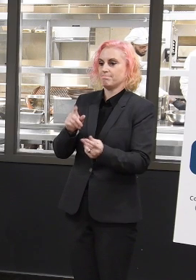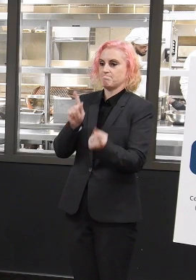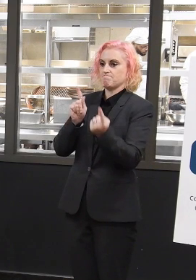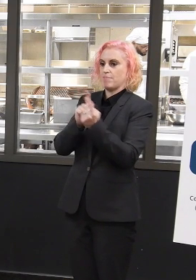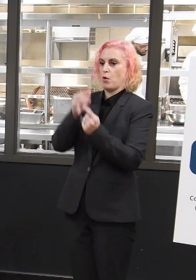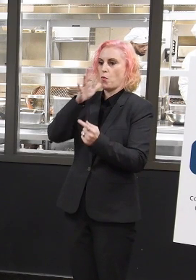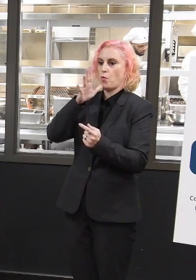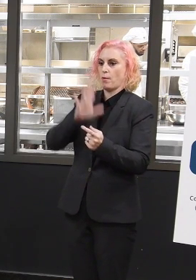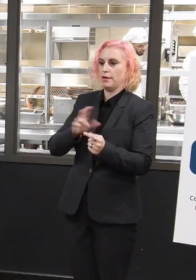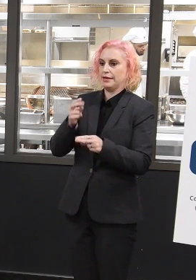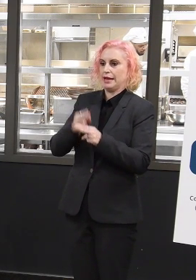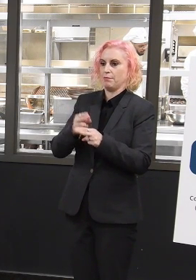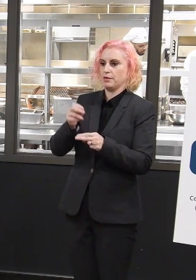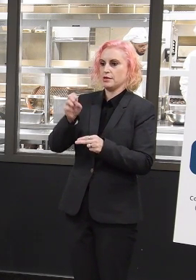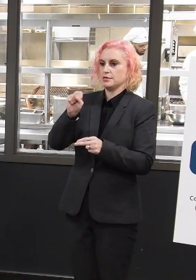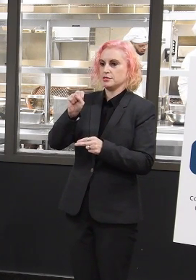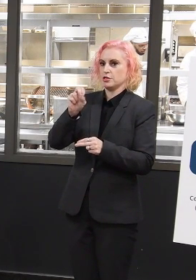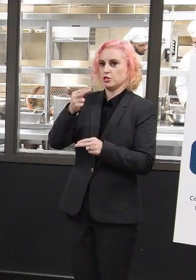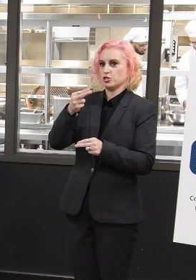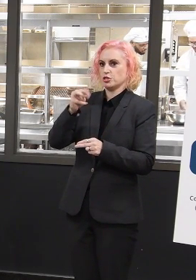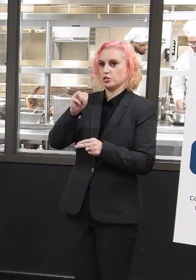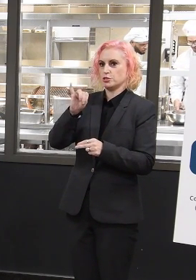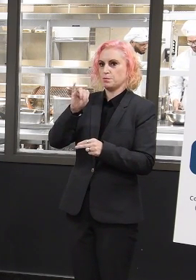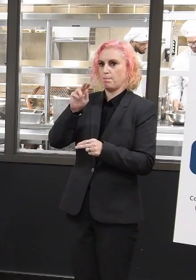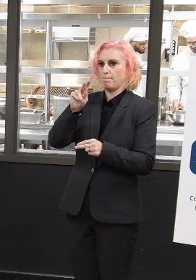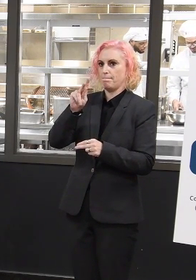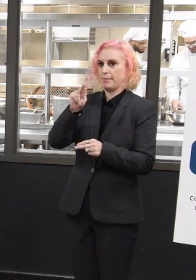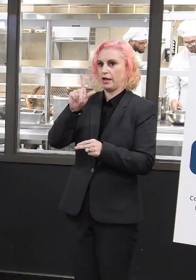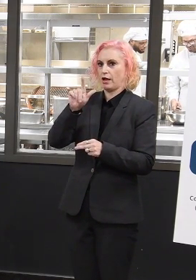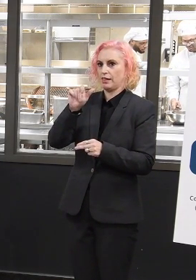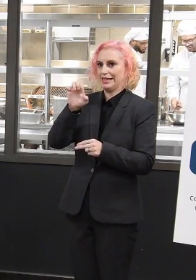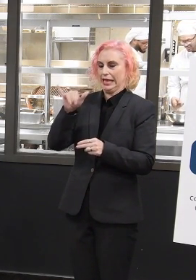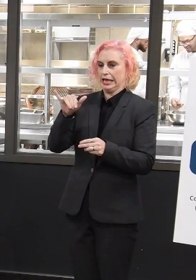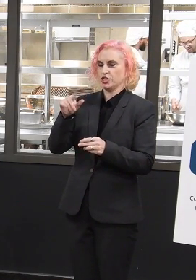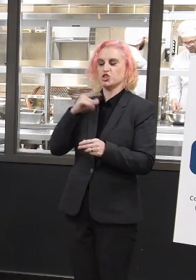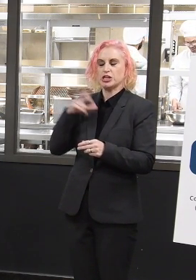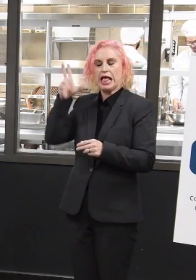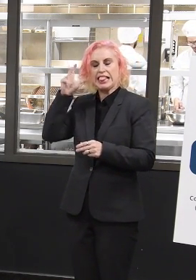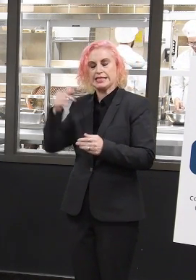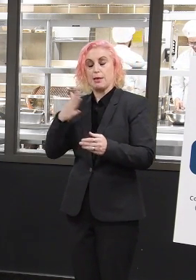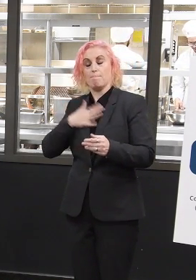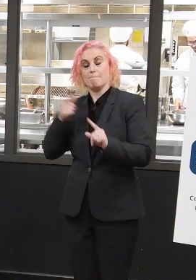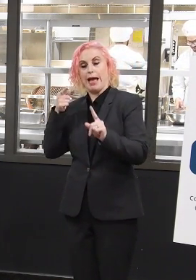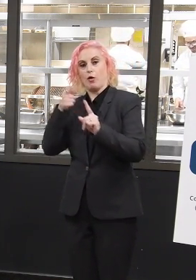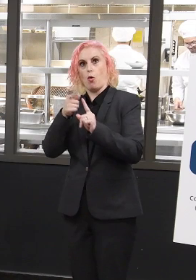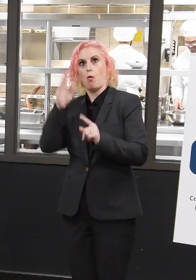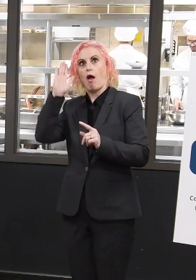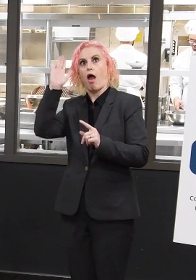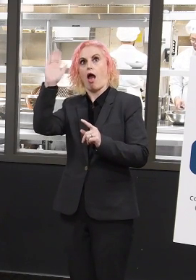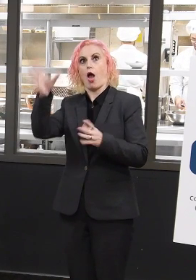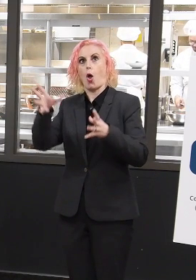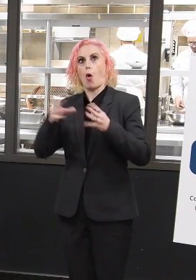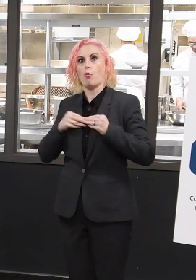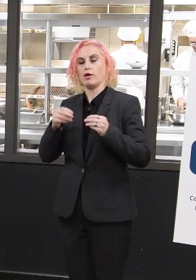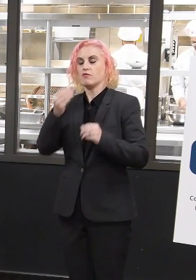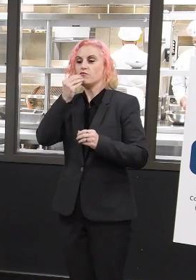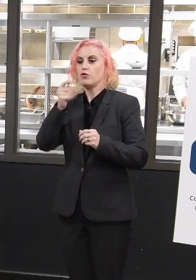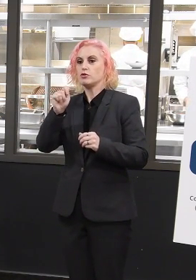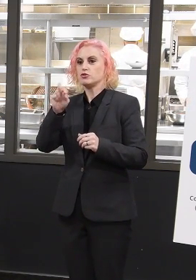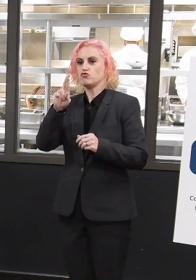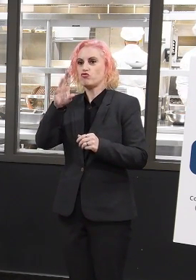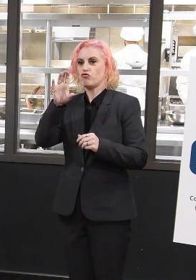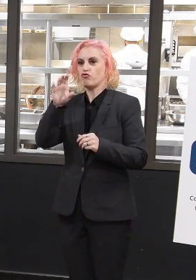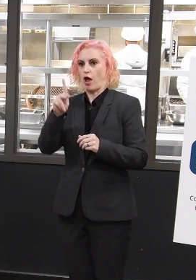Smickley, who listened to my goals of one day owning a food truck. She introduced me to Tim Banks